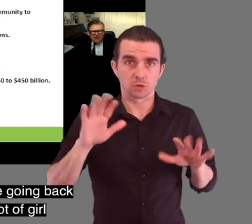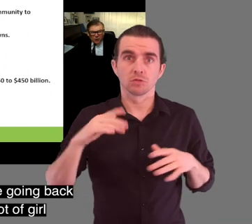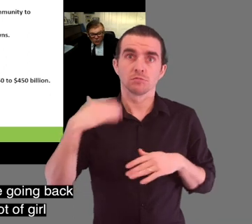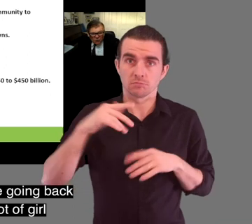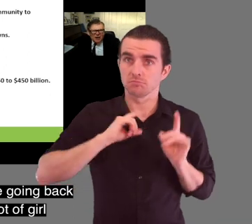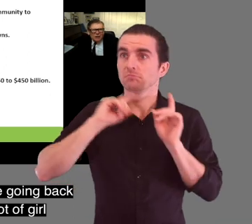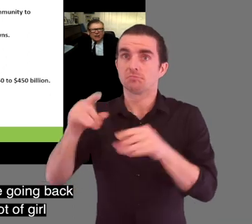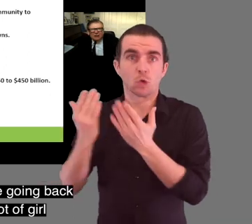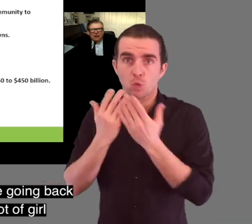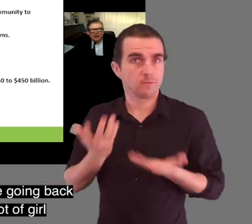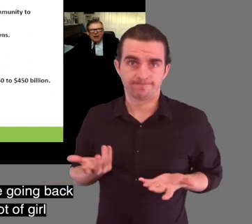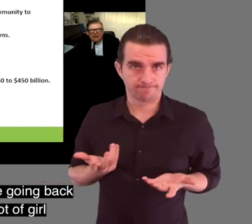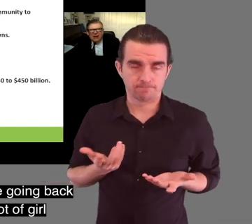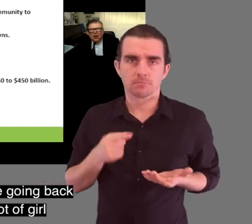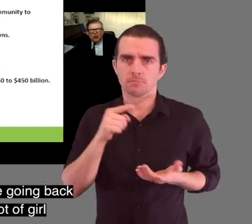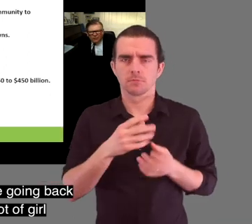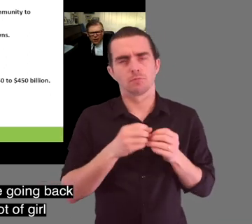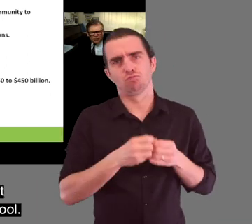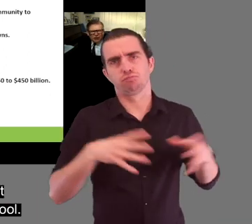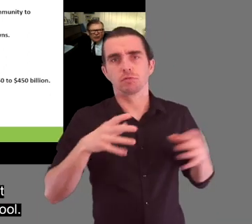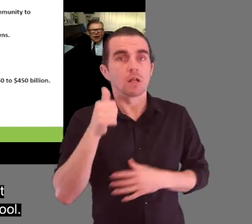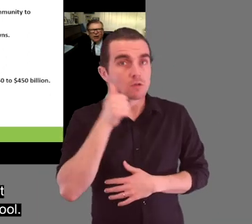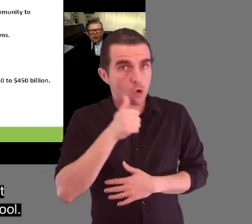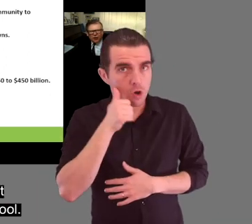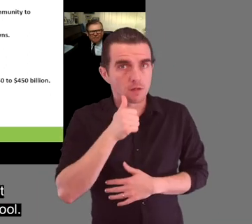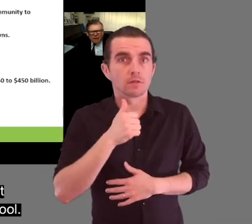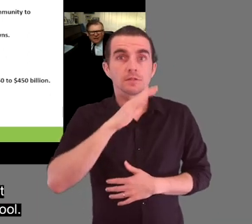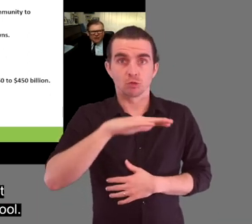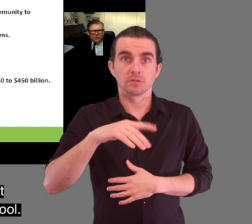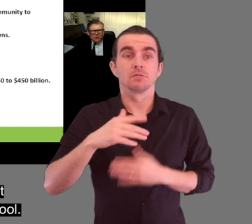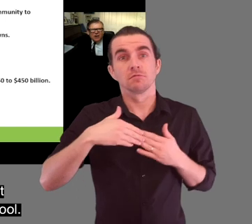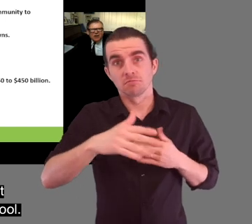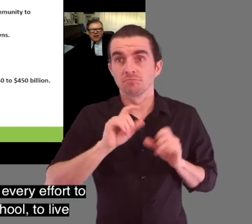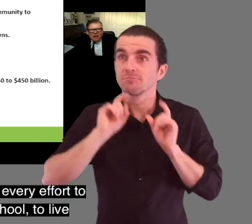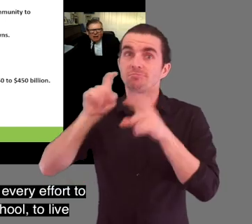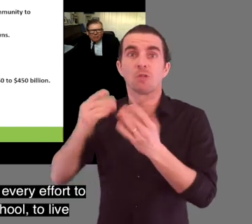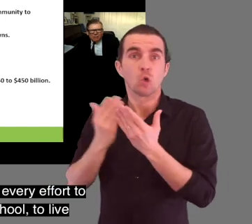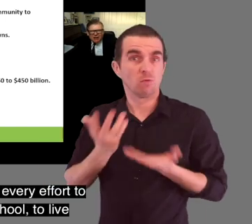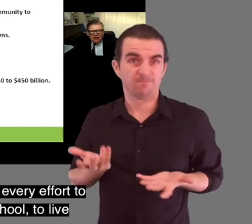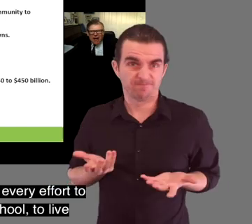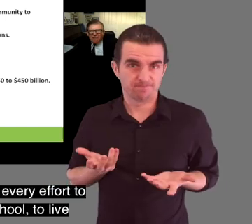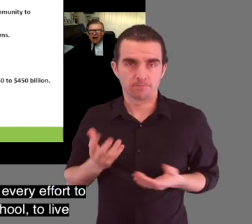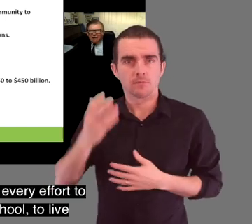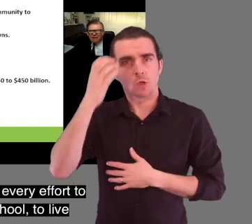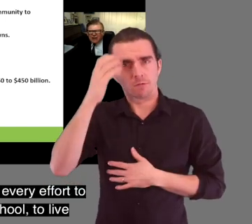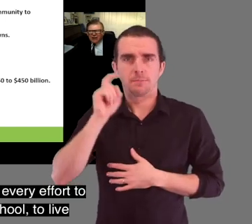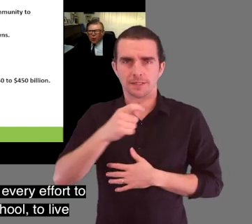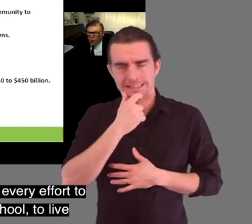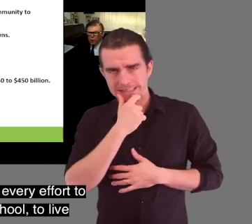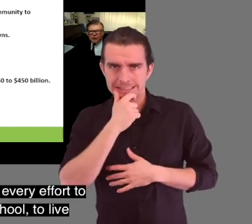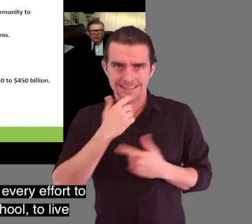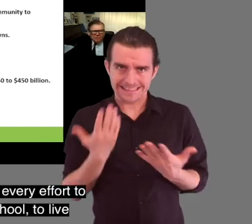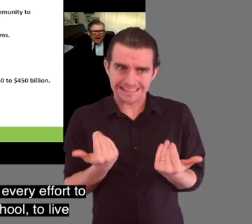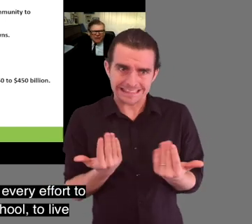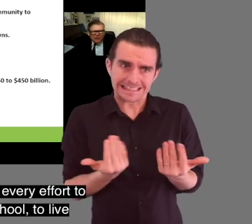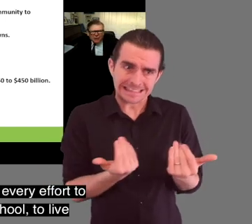to school, which as a lot of girl children are not going back to school. Government needs to make every effort to get